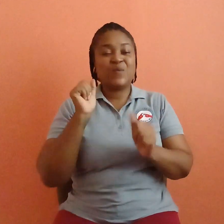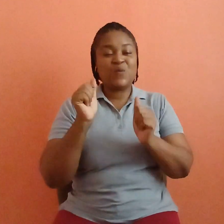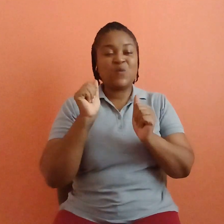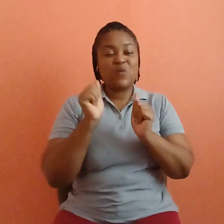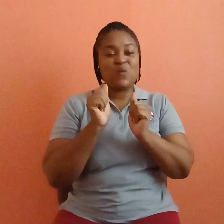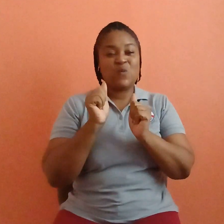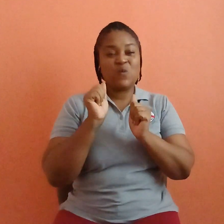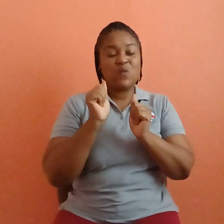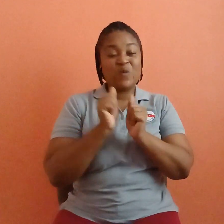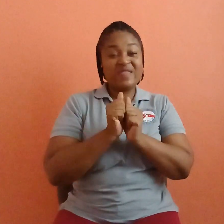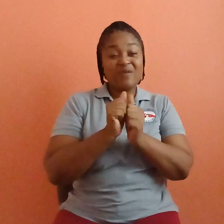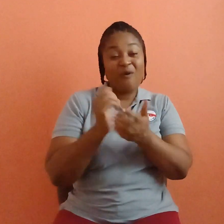to flourish.